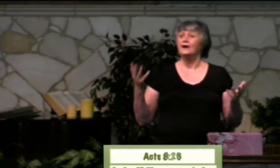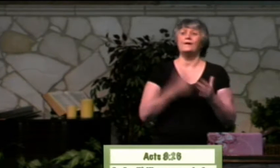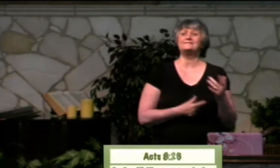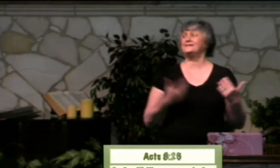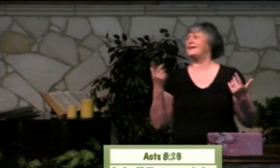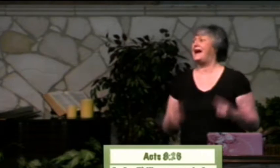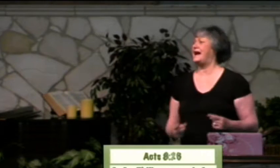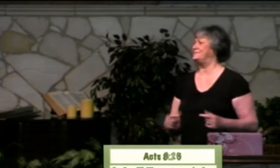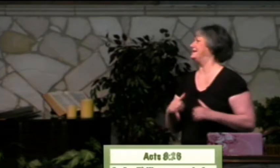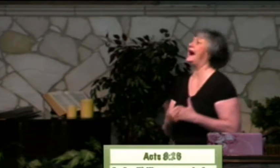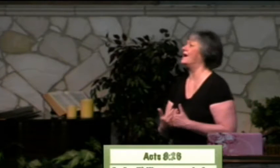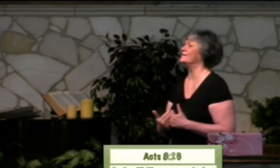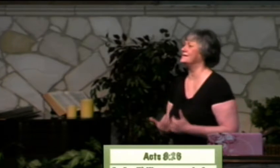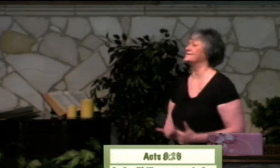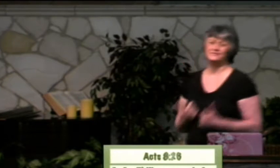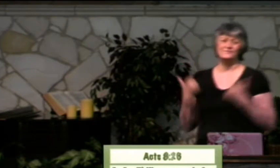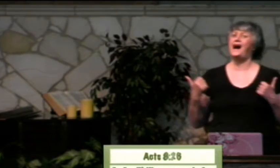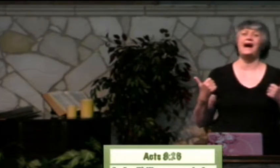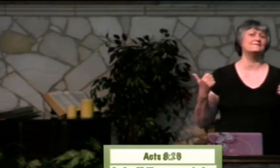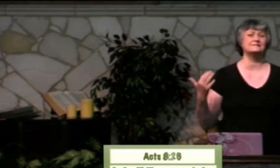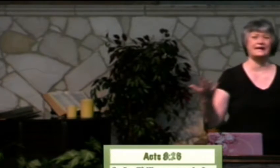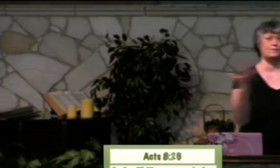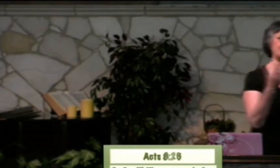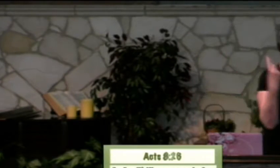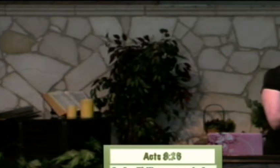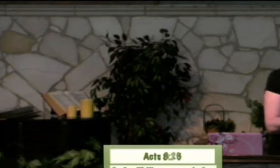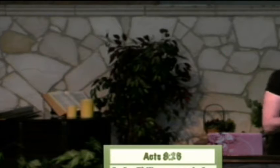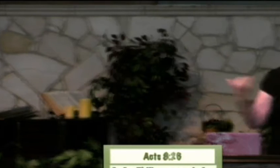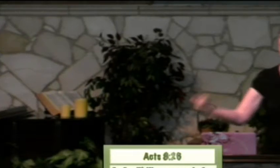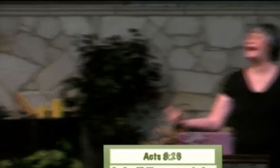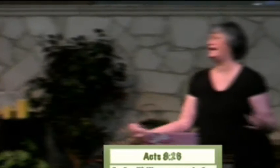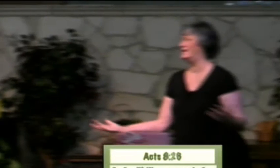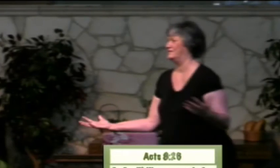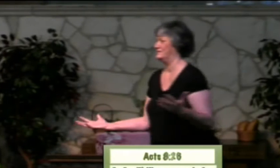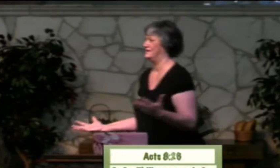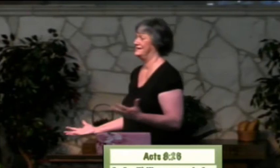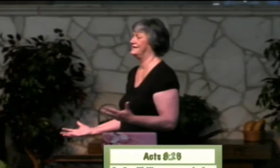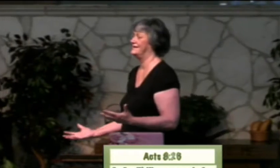What's going to happen? How are we going to survive? It's like, what are we going to do now?